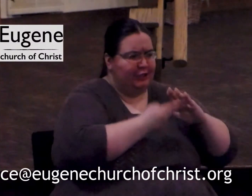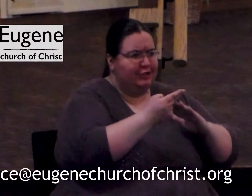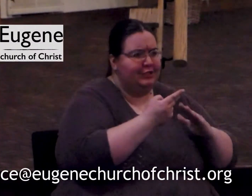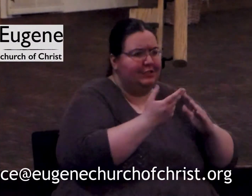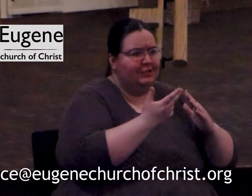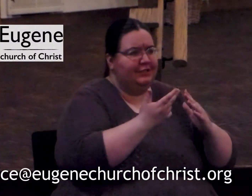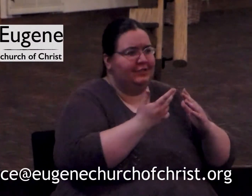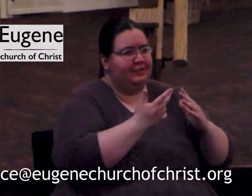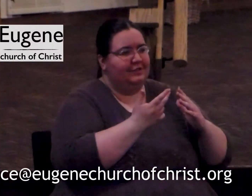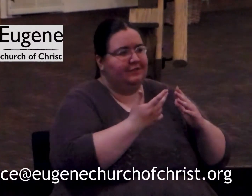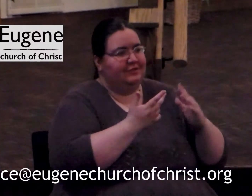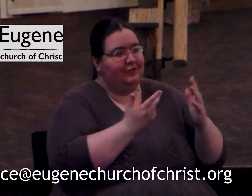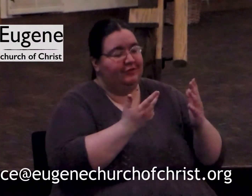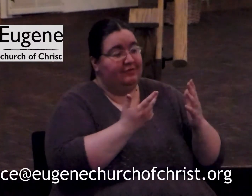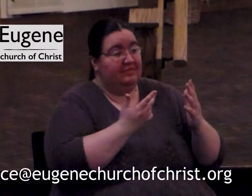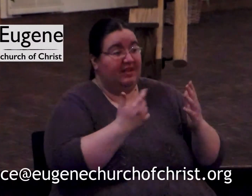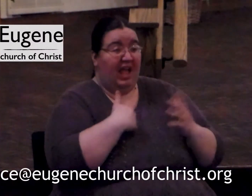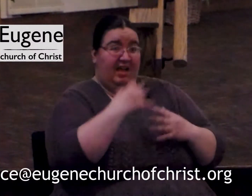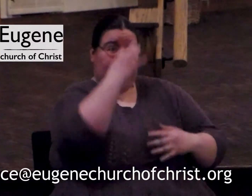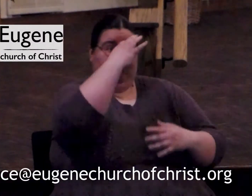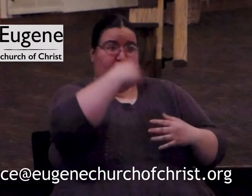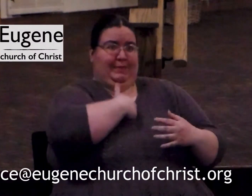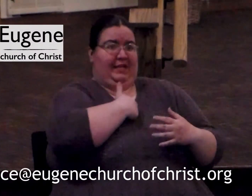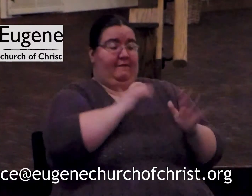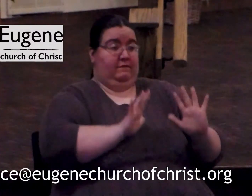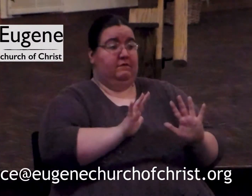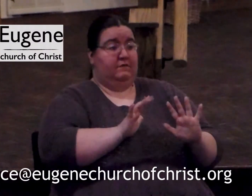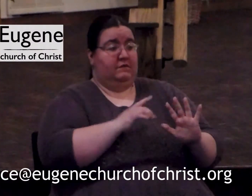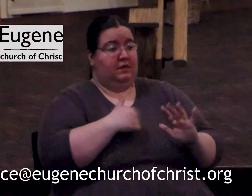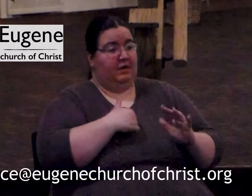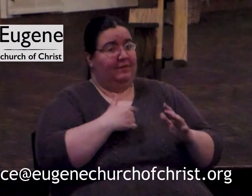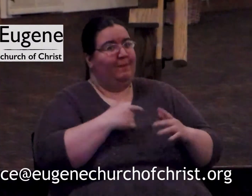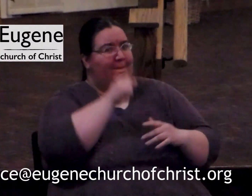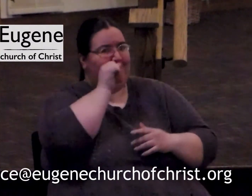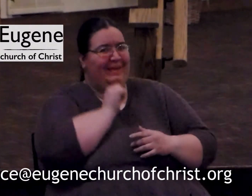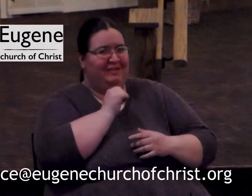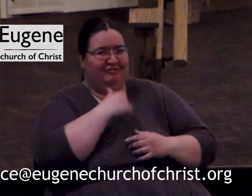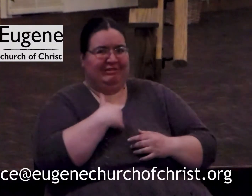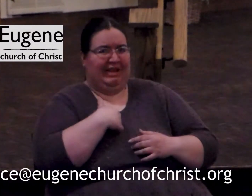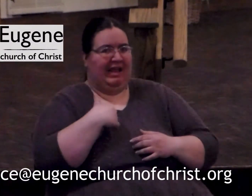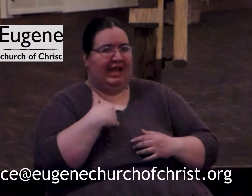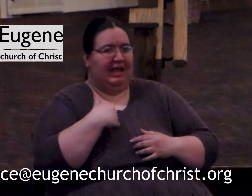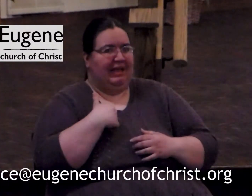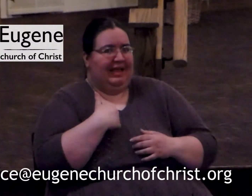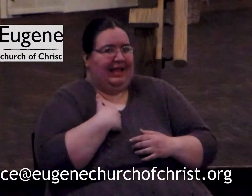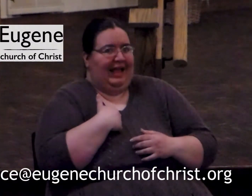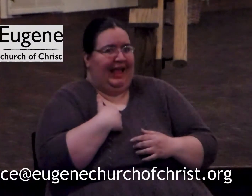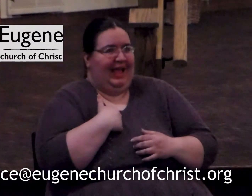And believe me, talking to me as much as you here, because especially when it comes to patience, I am not